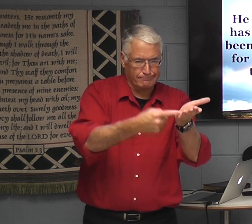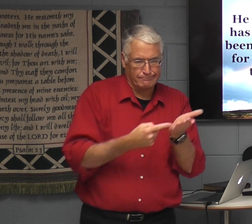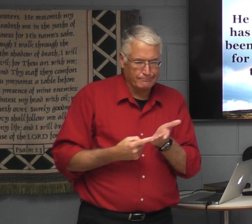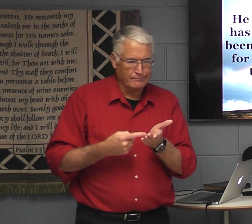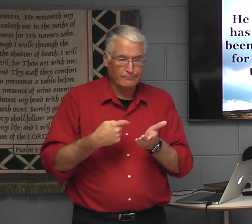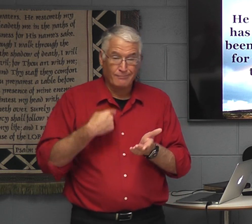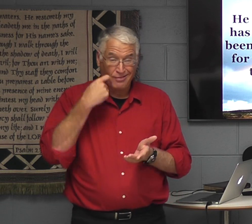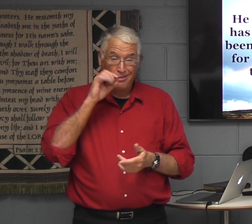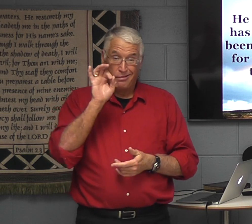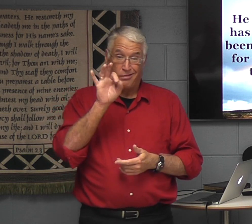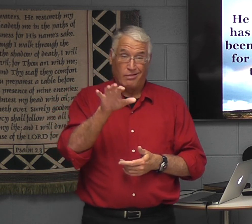many times.